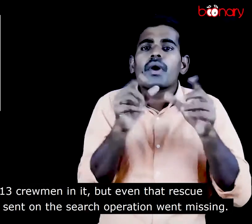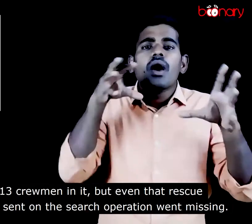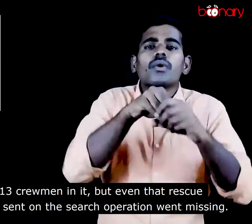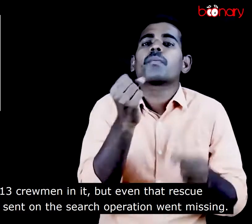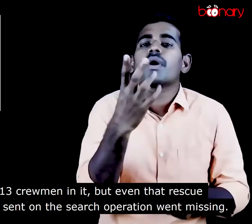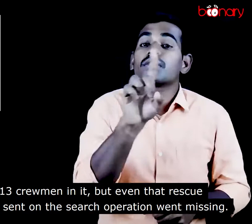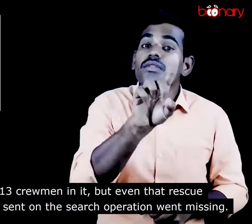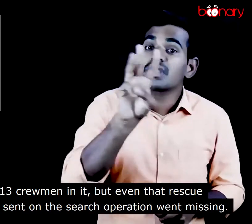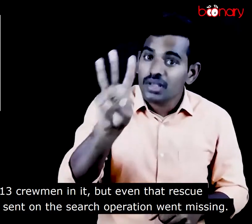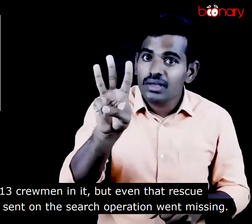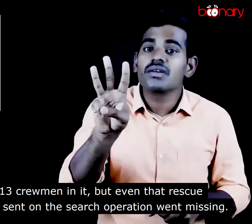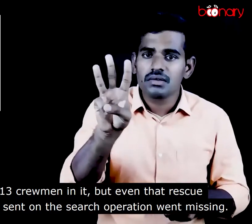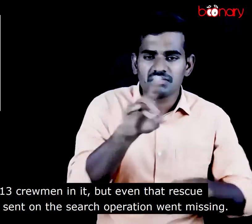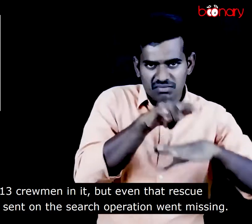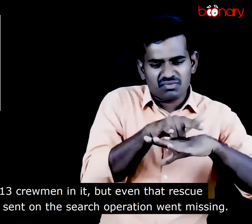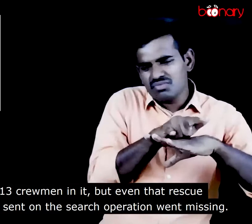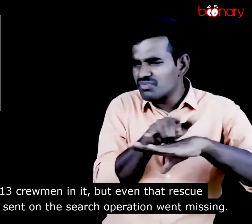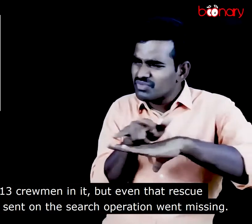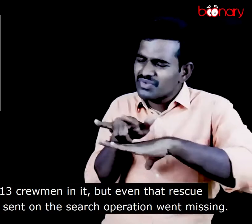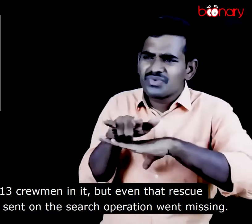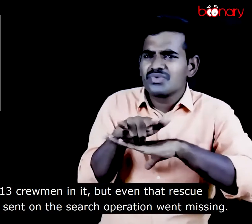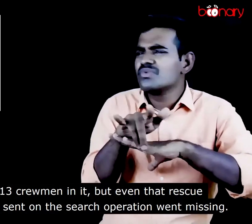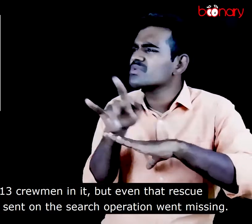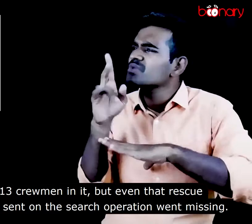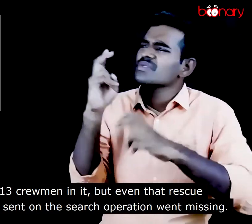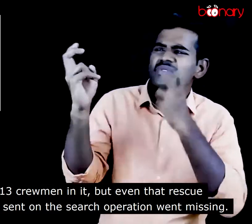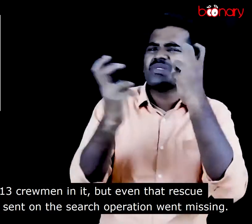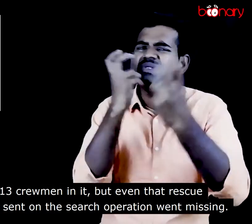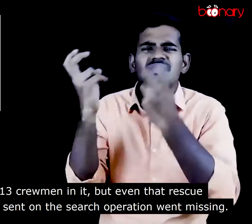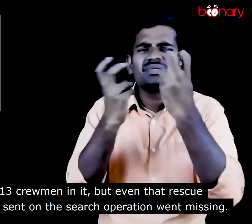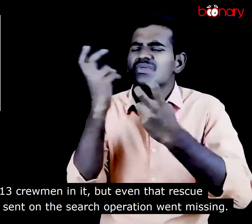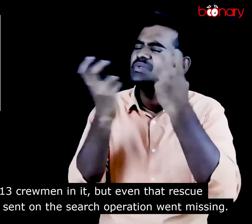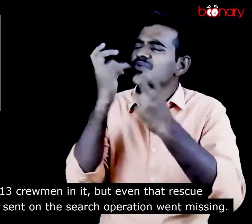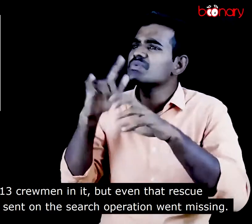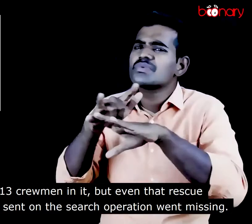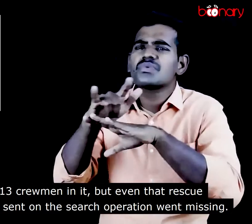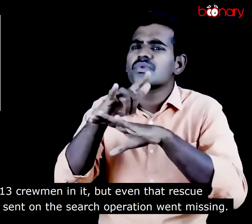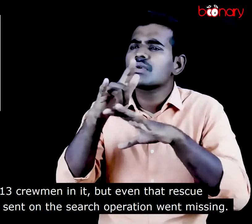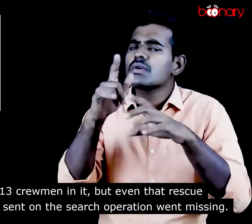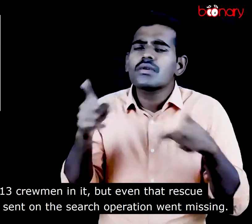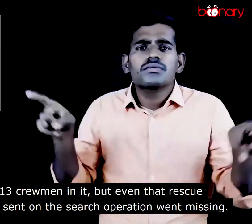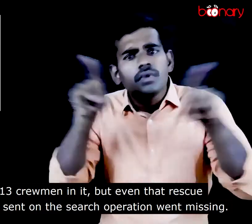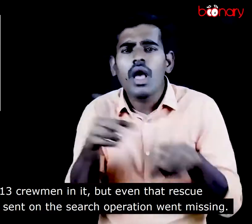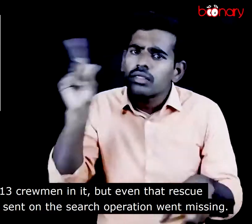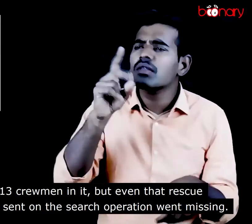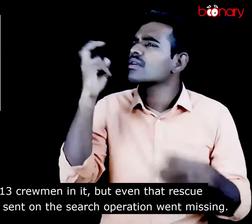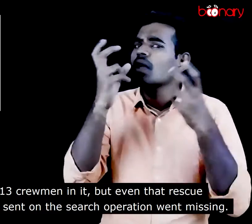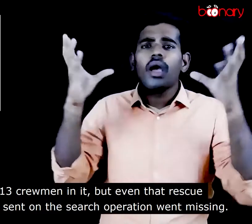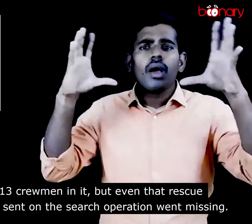This seaplane had 13 crew men in it. But even that rescue seaplane which was sent